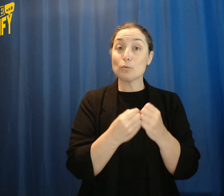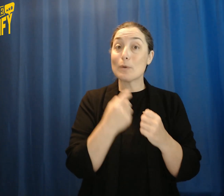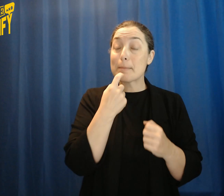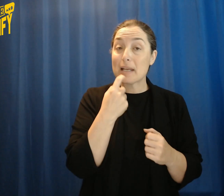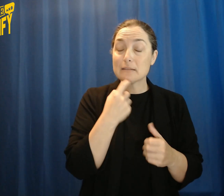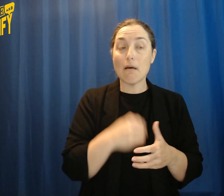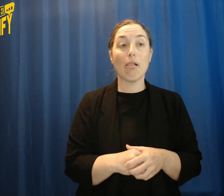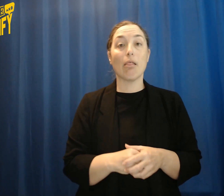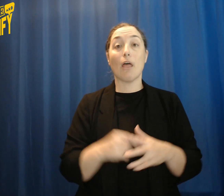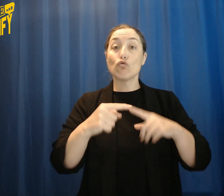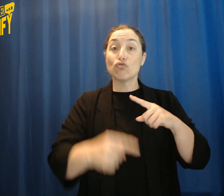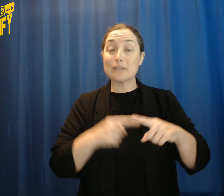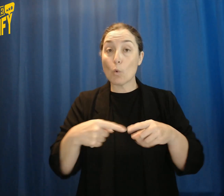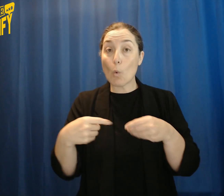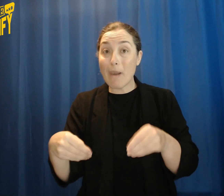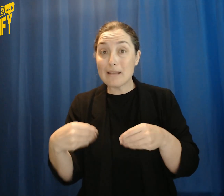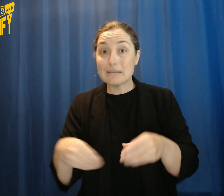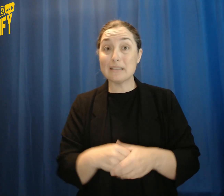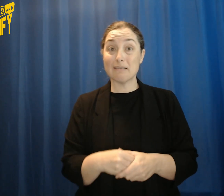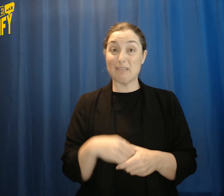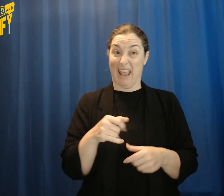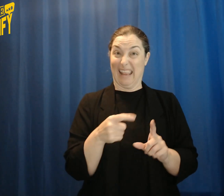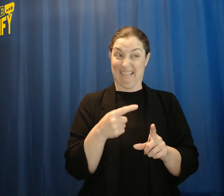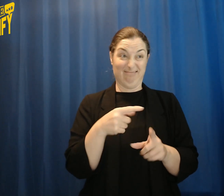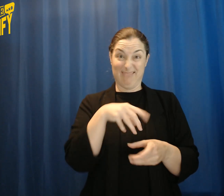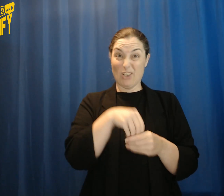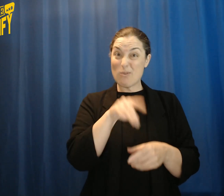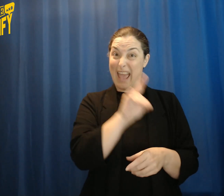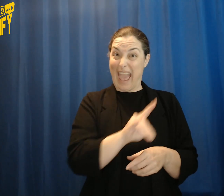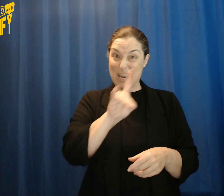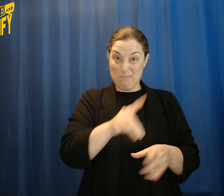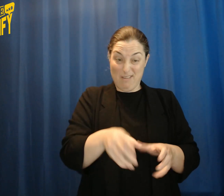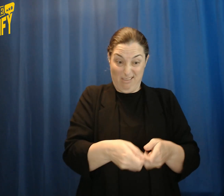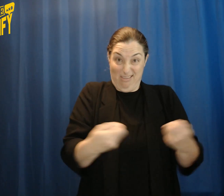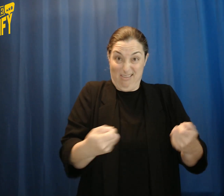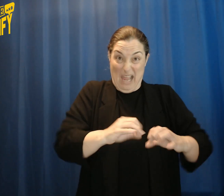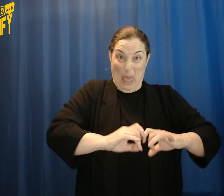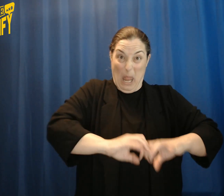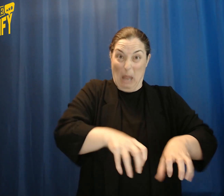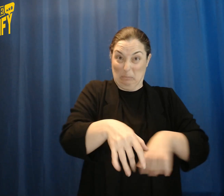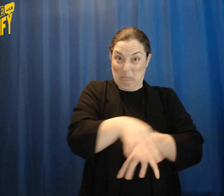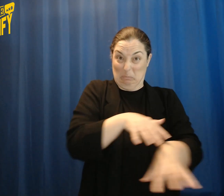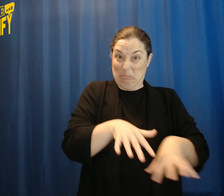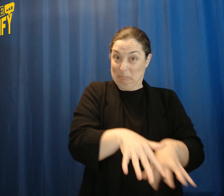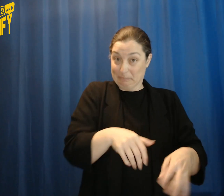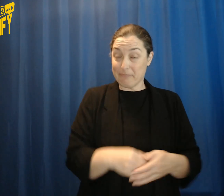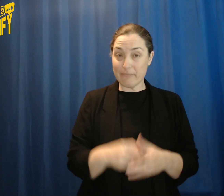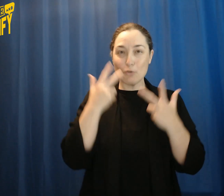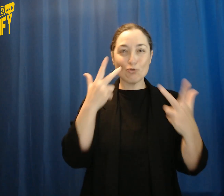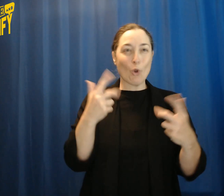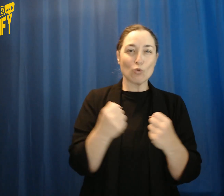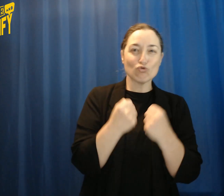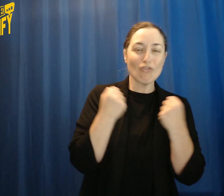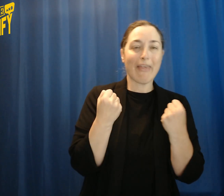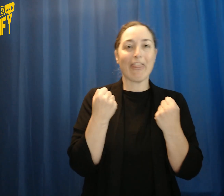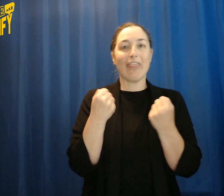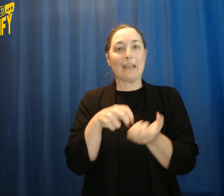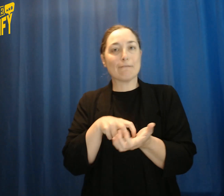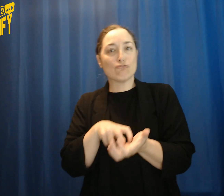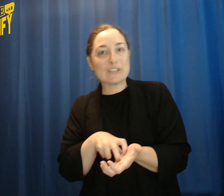and even animal intestines. These materials reflect ideas of strength, fragility, and the body, and challenge how we